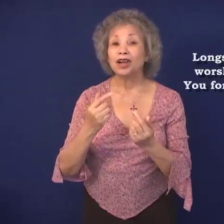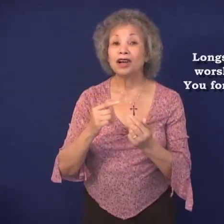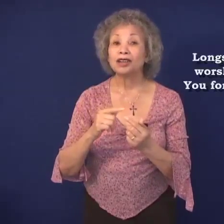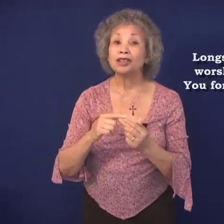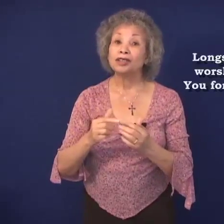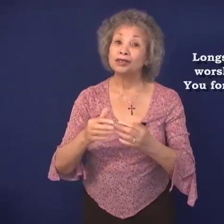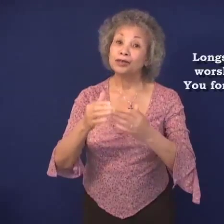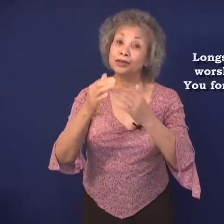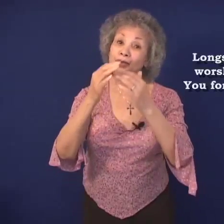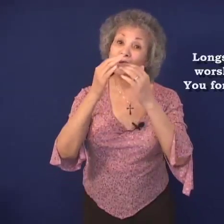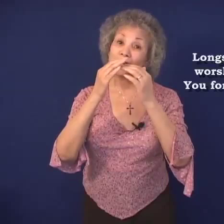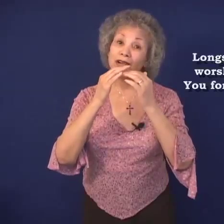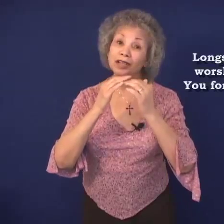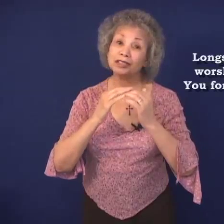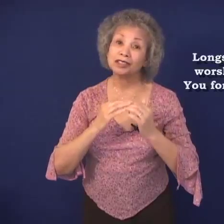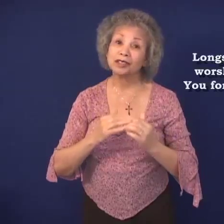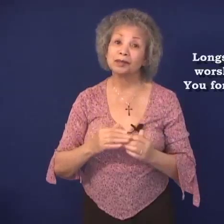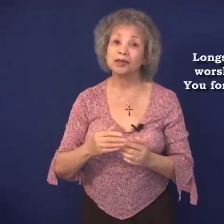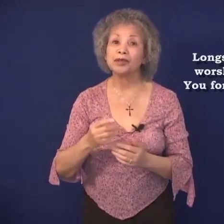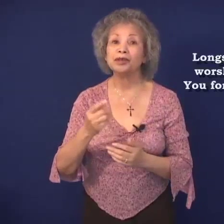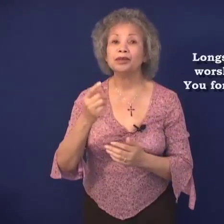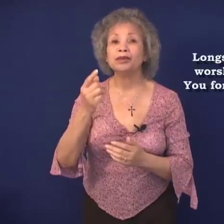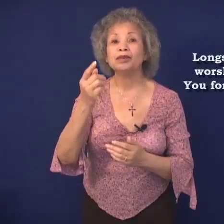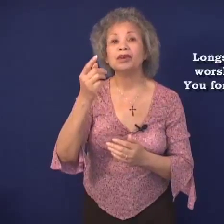long to worship you